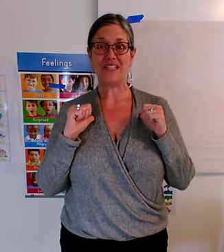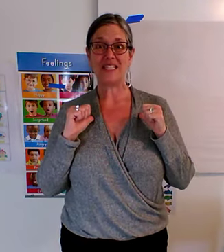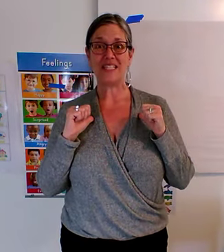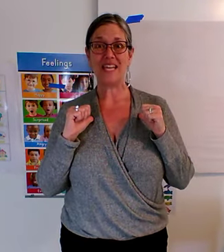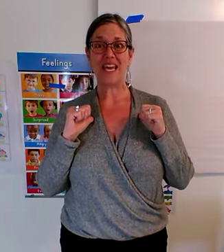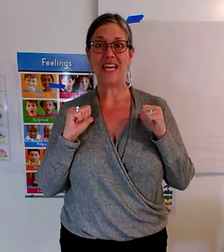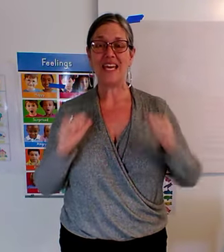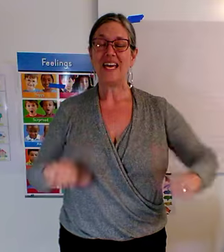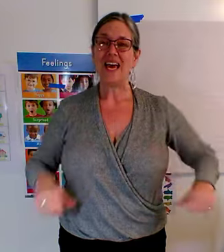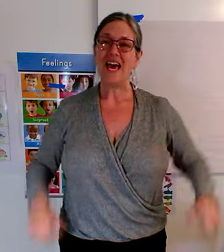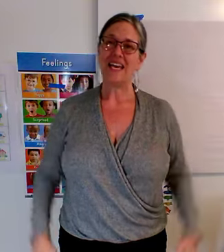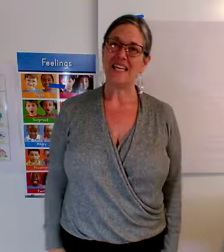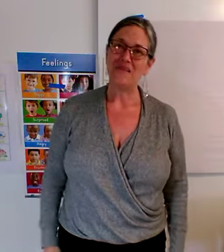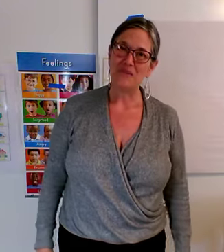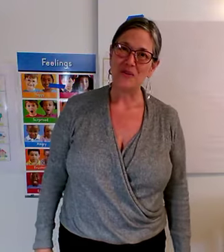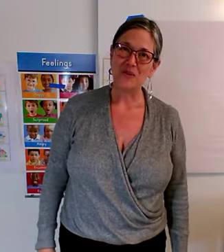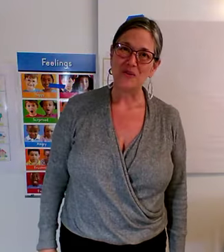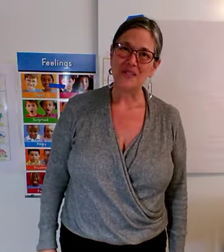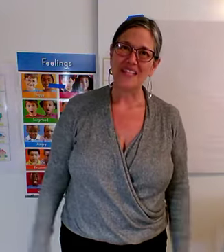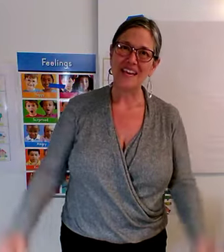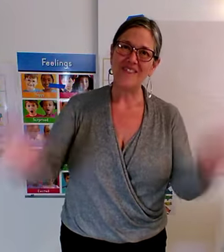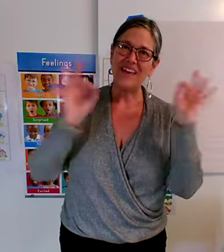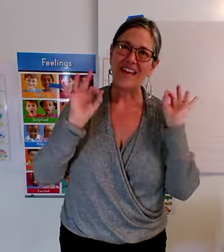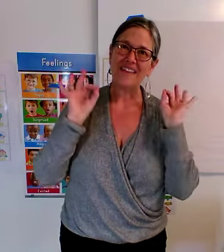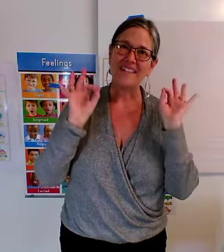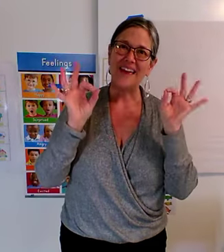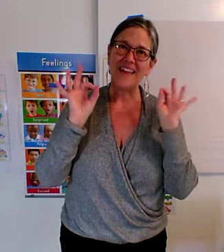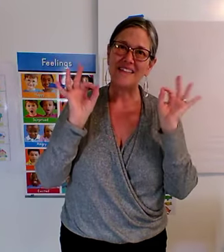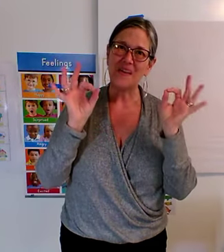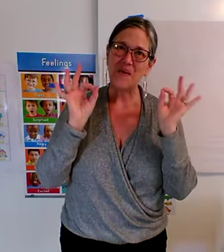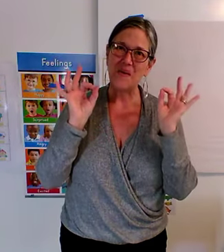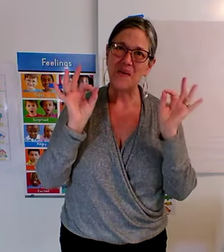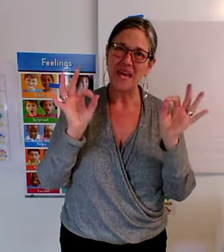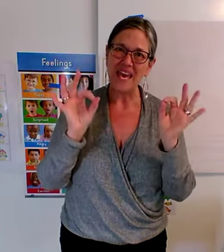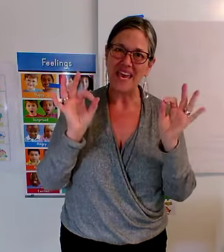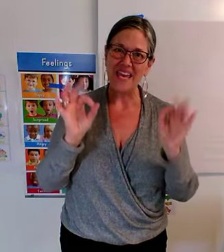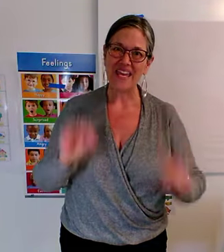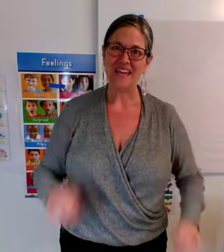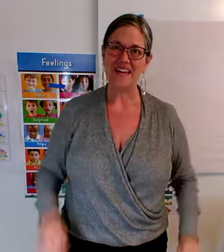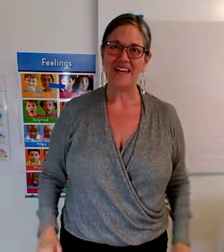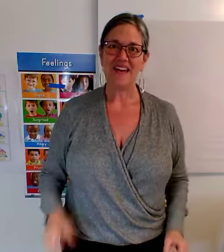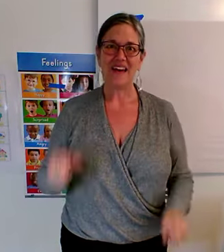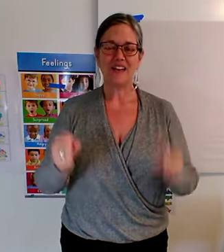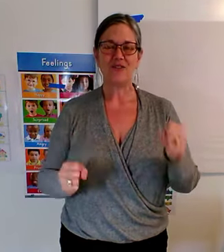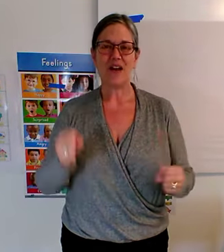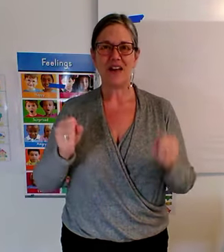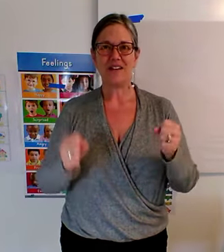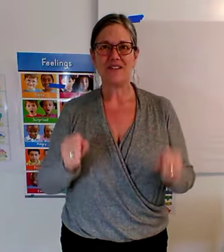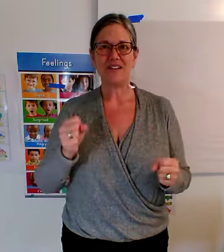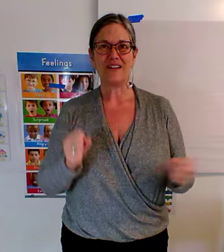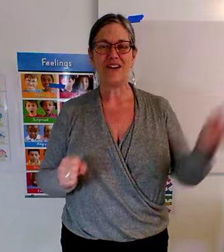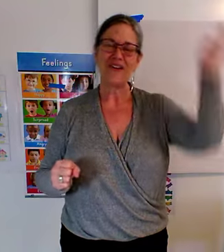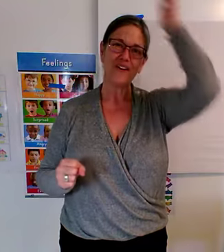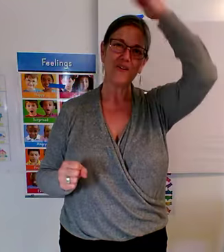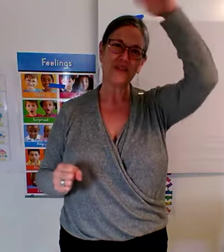to say I keep you safe, and that's okay. I drive a car with